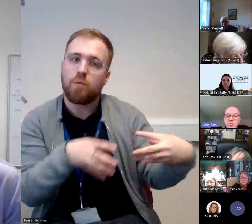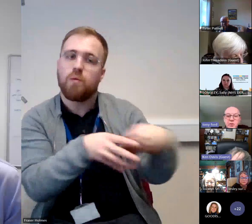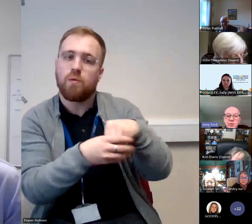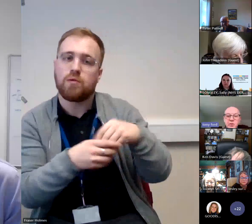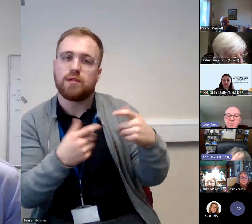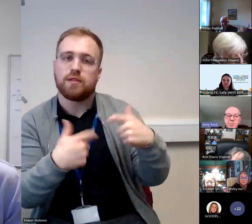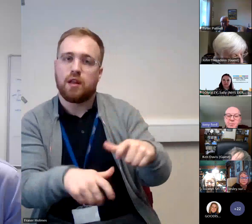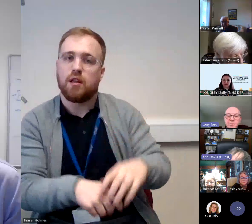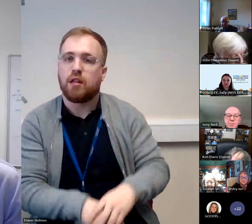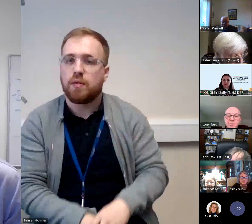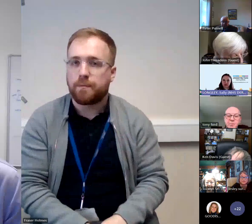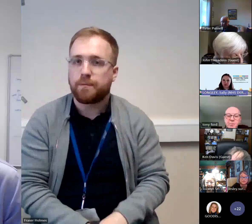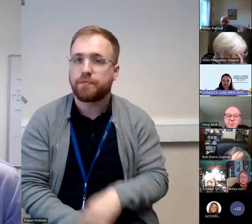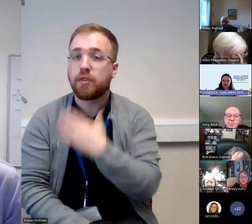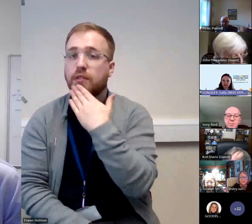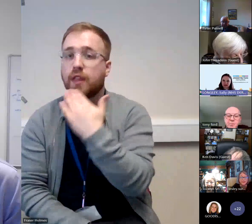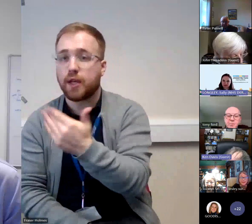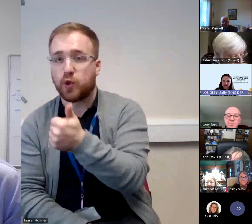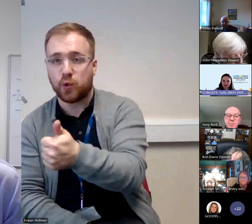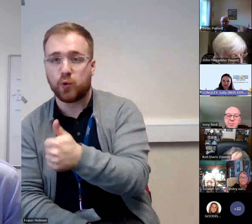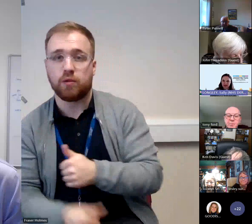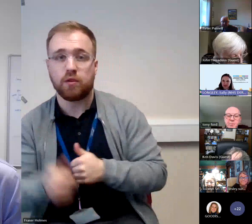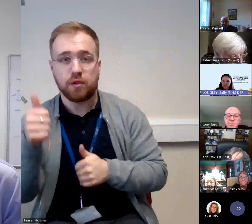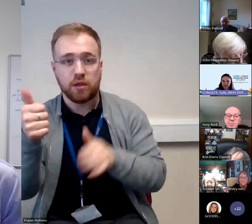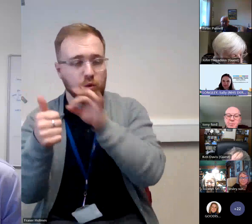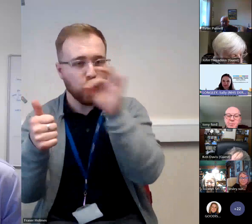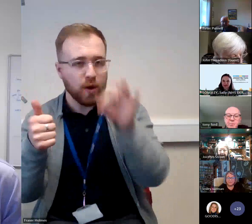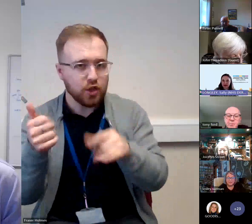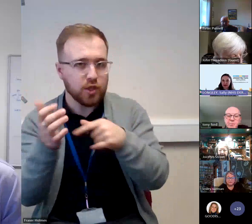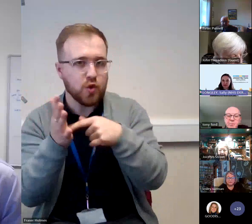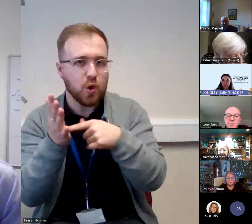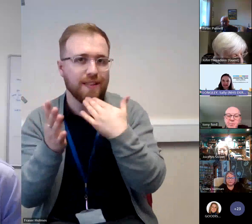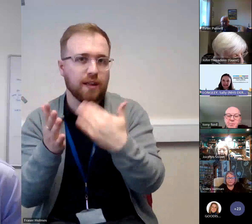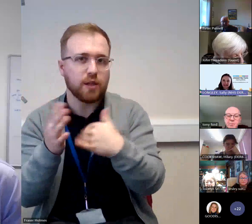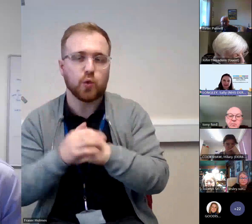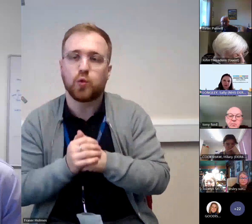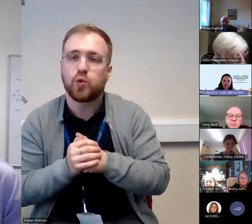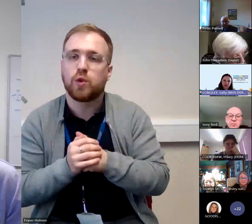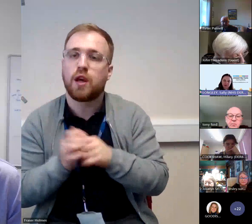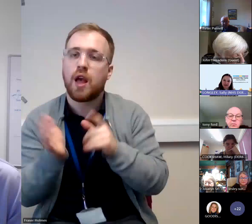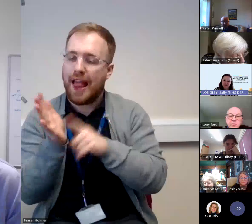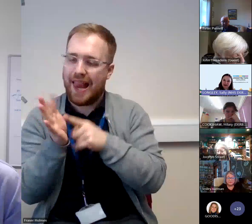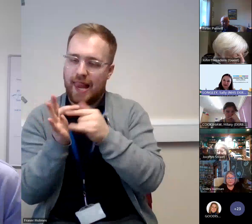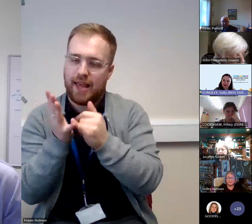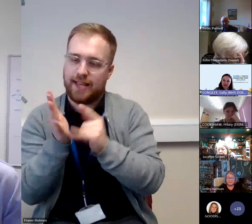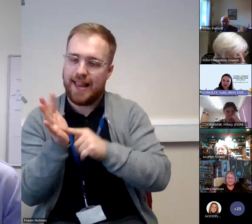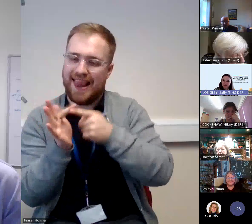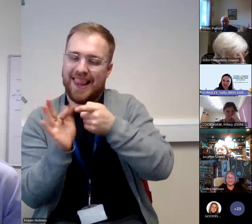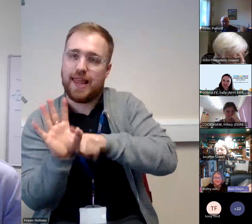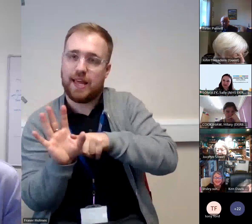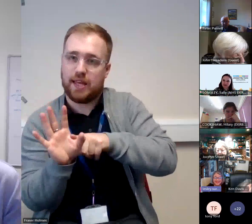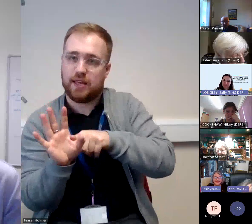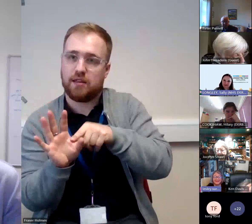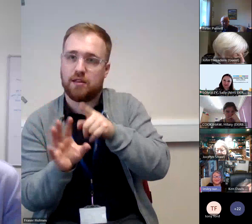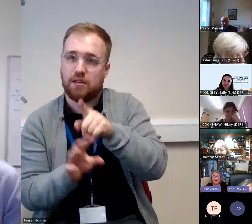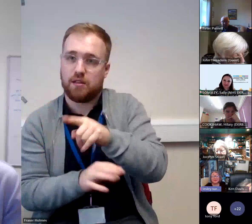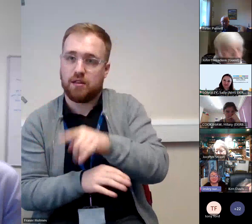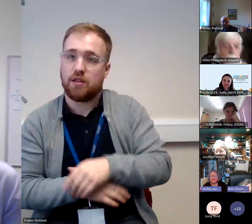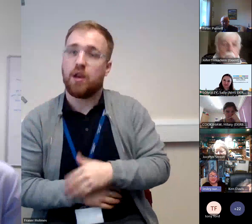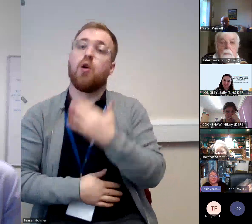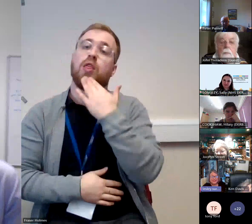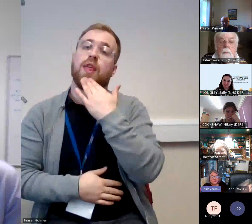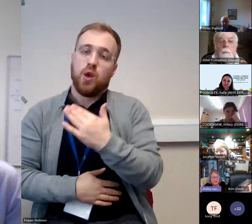Very good, thank you. Great question, Tony. Thanks for that. Leslie Sermon, I'll come to you now as well. Thanks